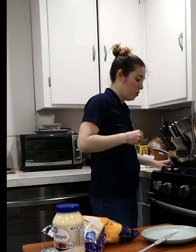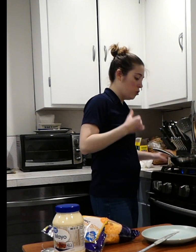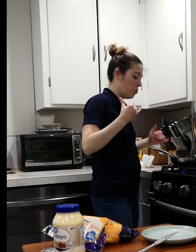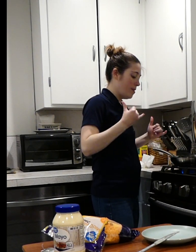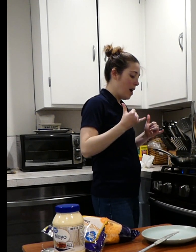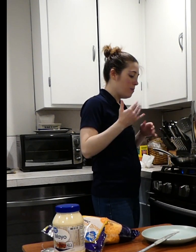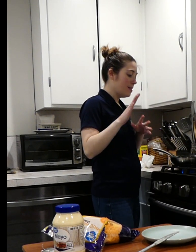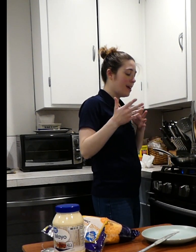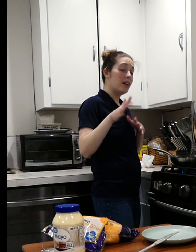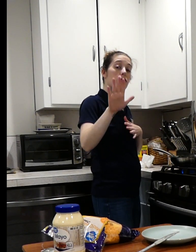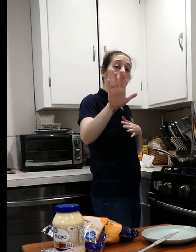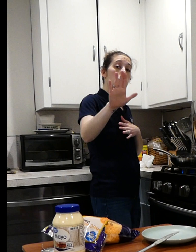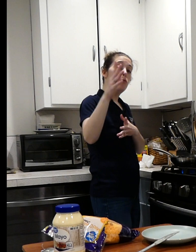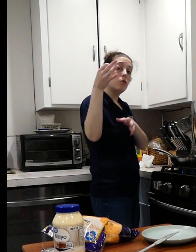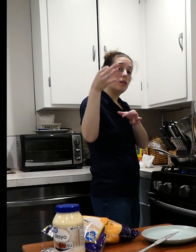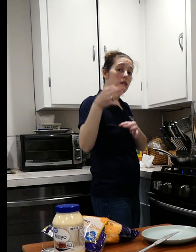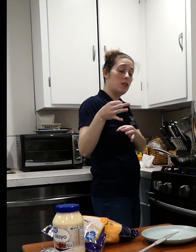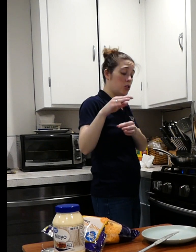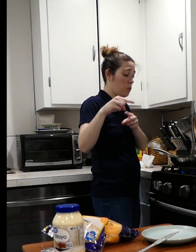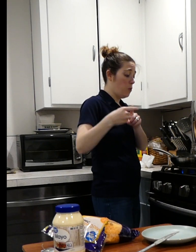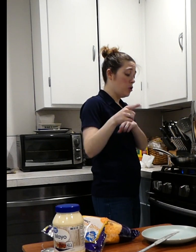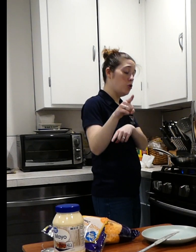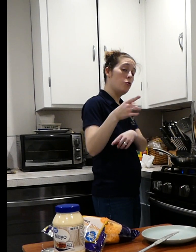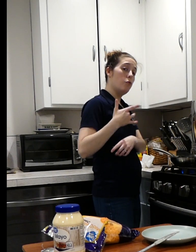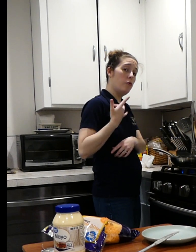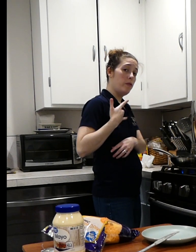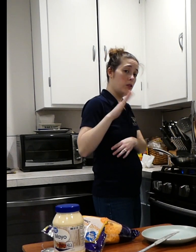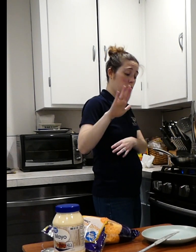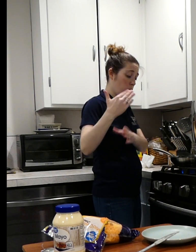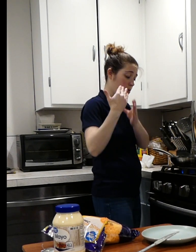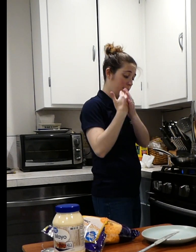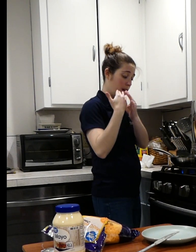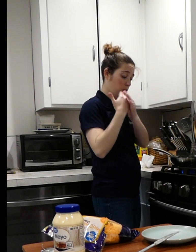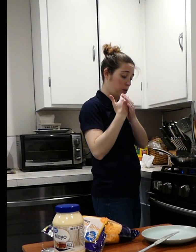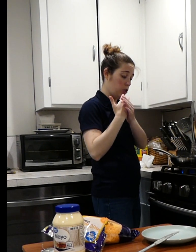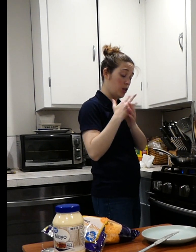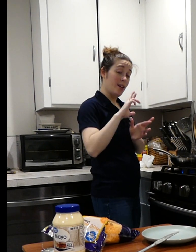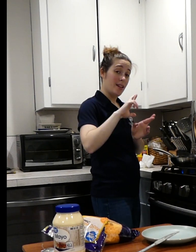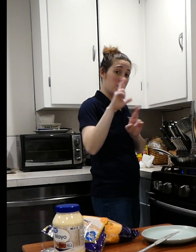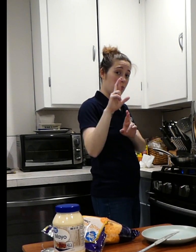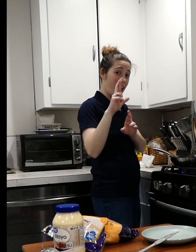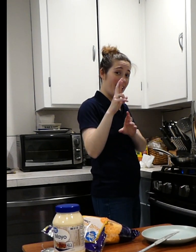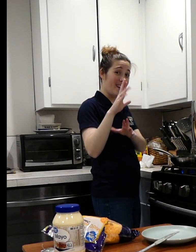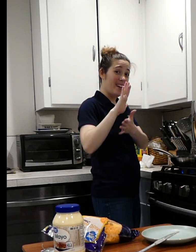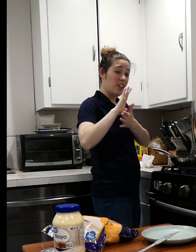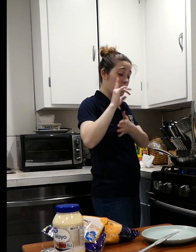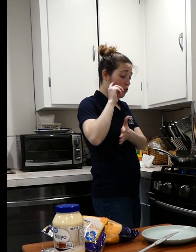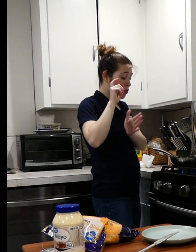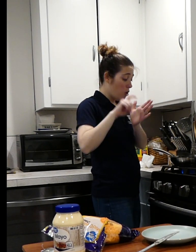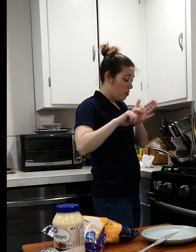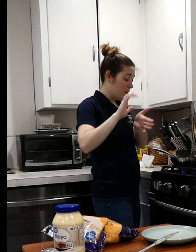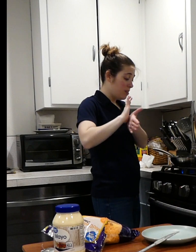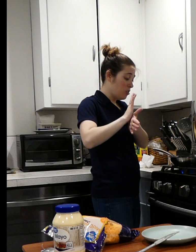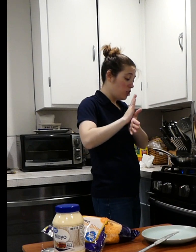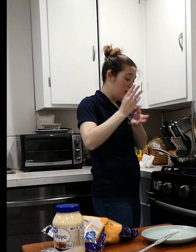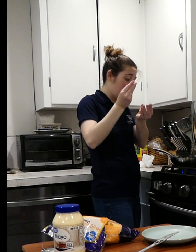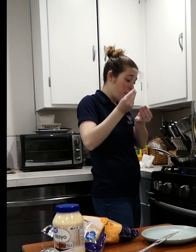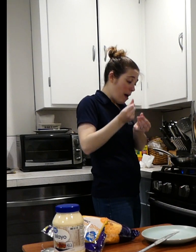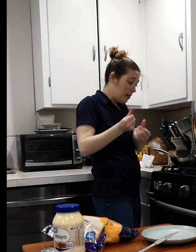So now it's kind of your decision when you feel your sandwich is ready. You'll notice the cheese